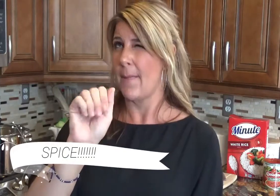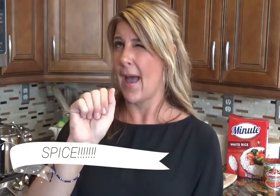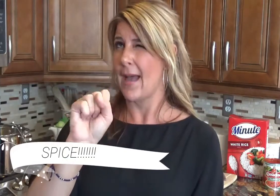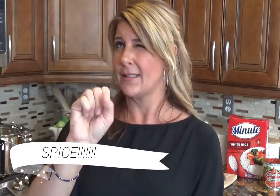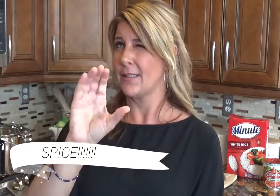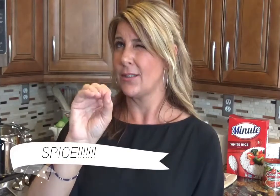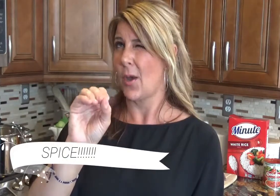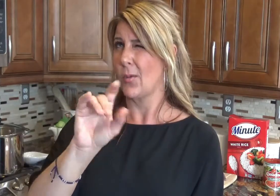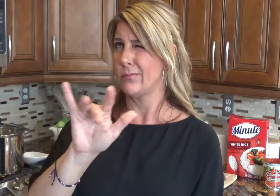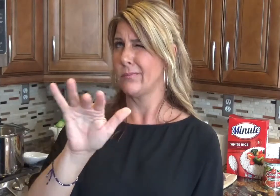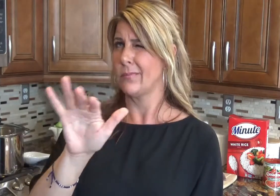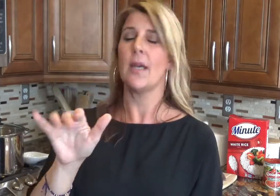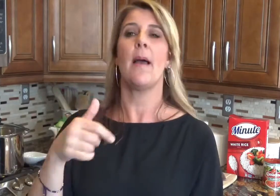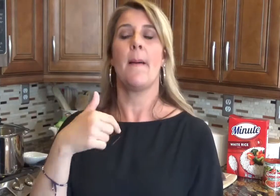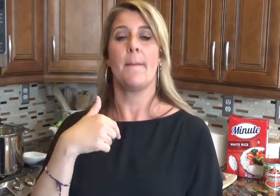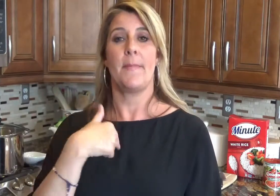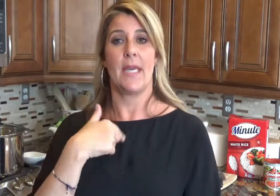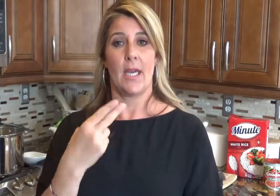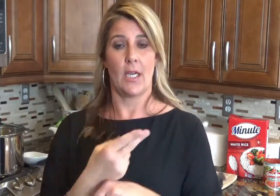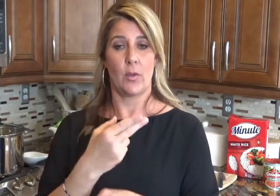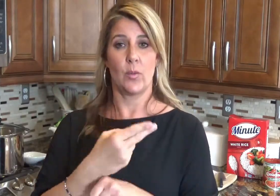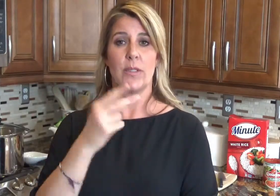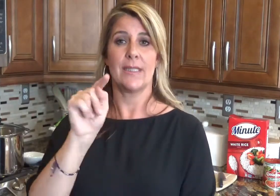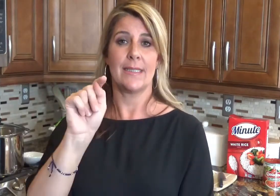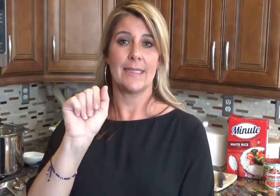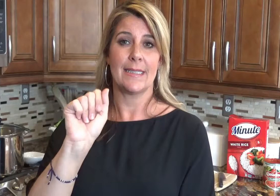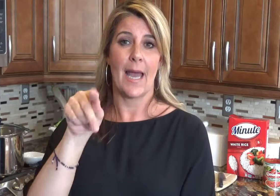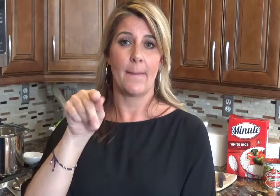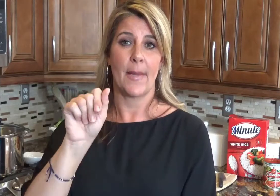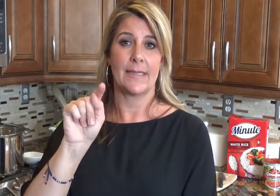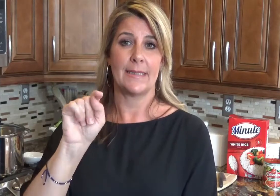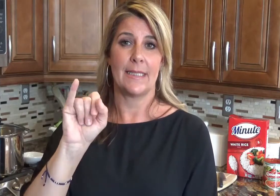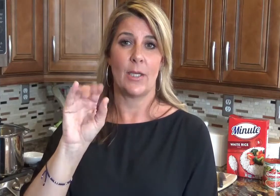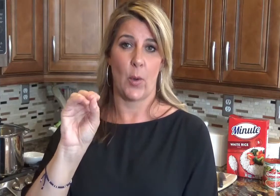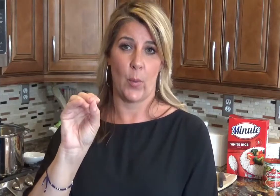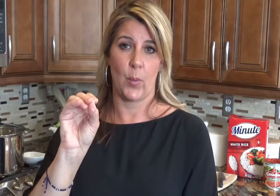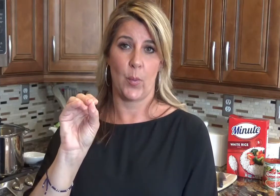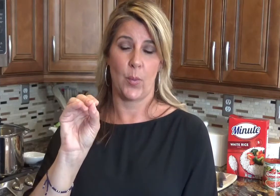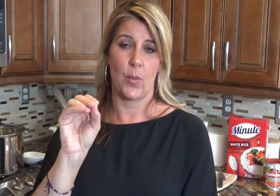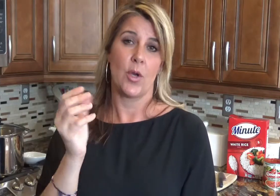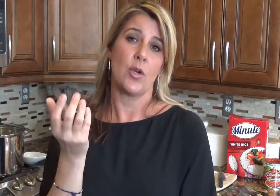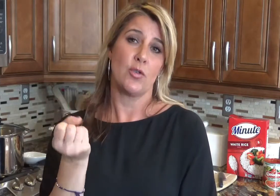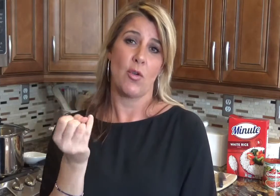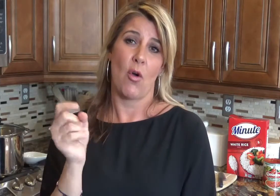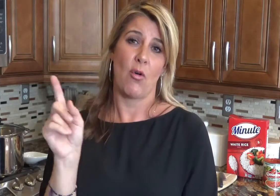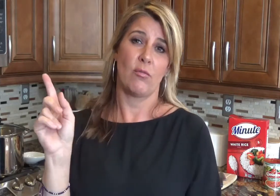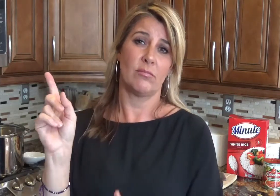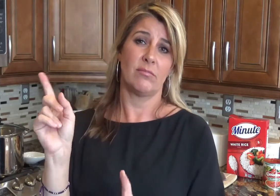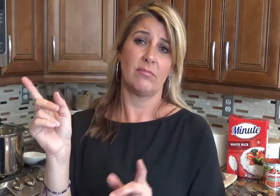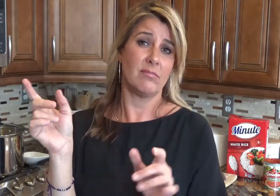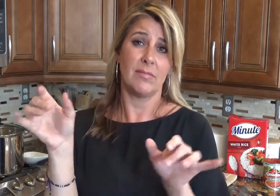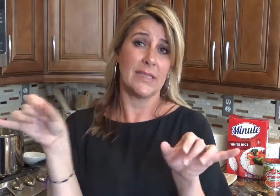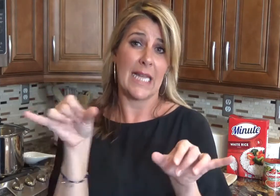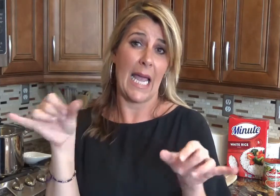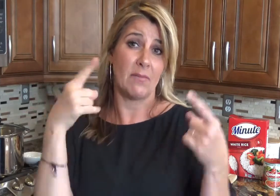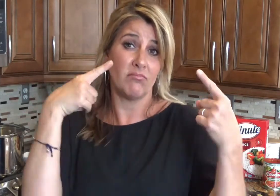Now, my mom likes to use Tabasco. Is that how you spell it? I use Tapatio. So again, both